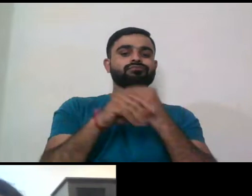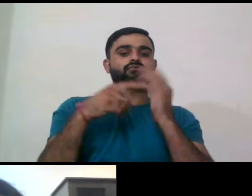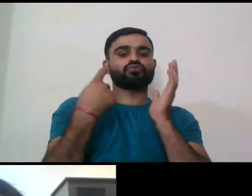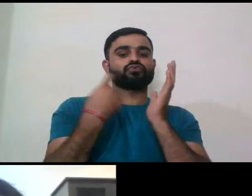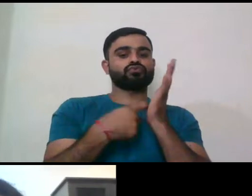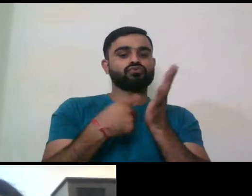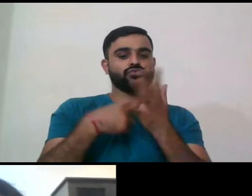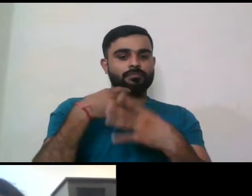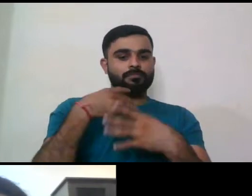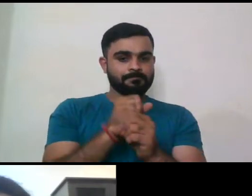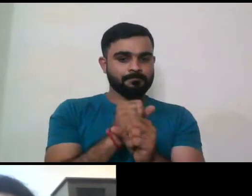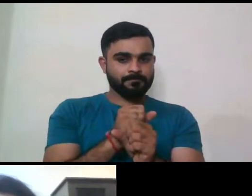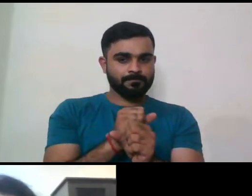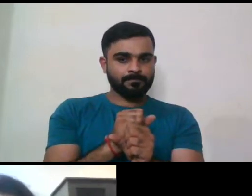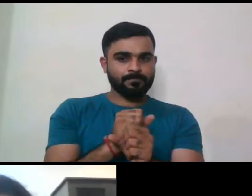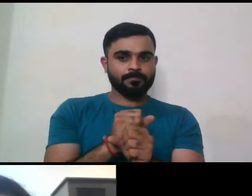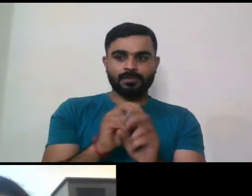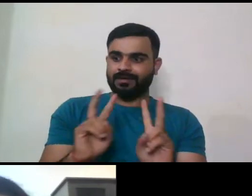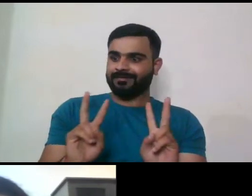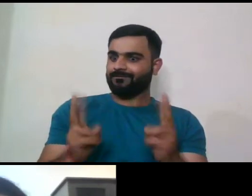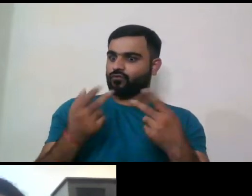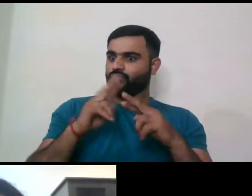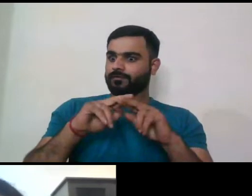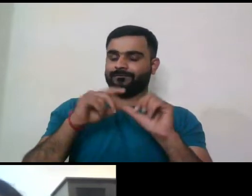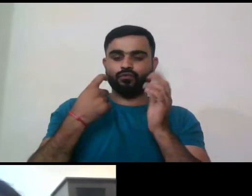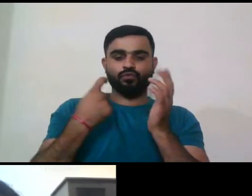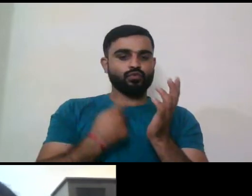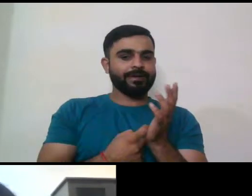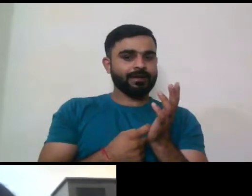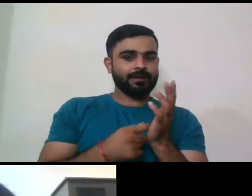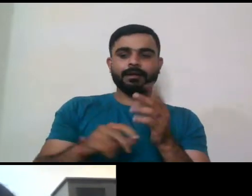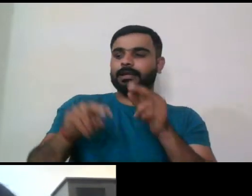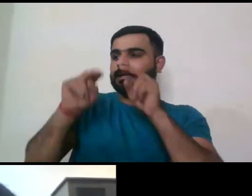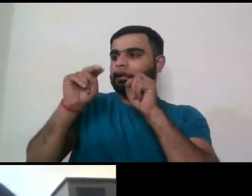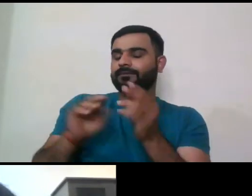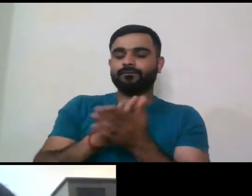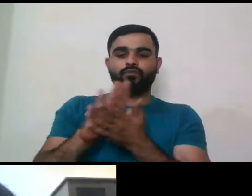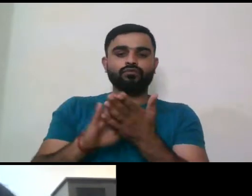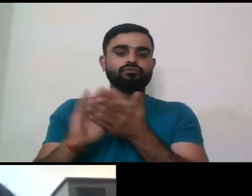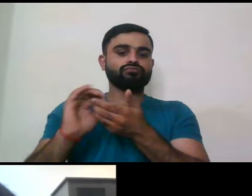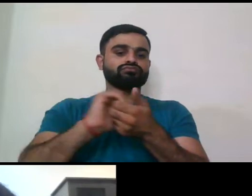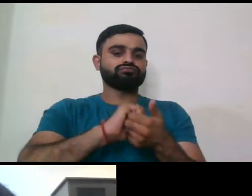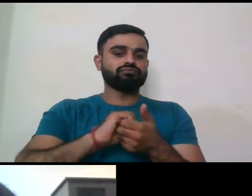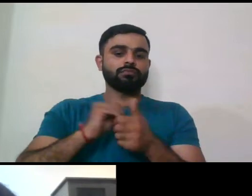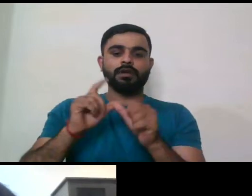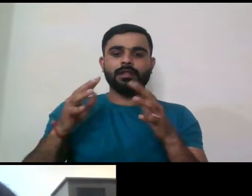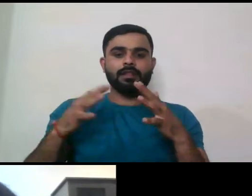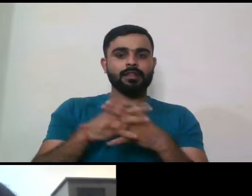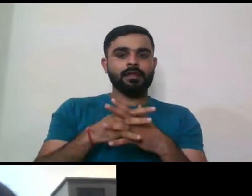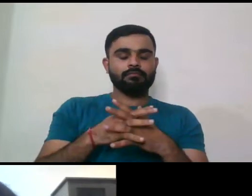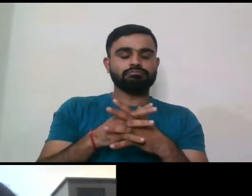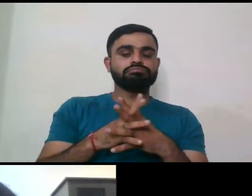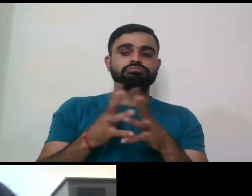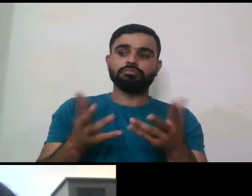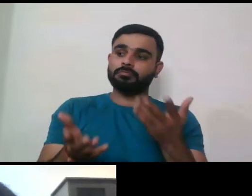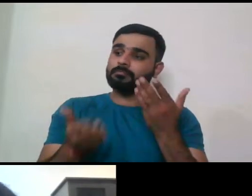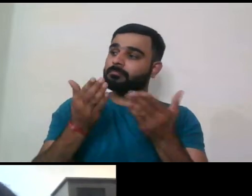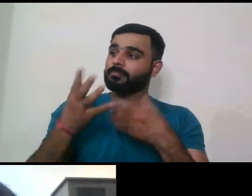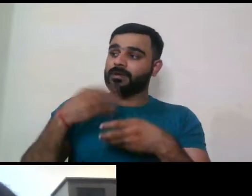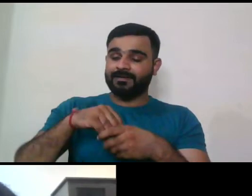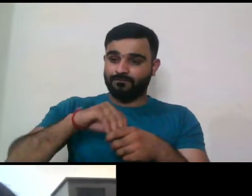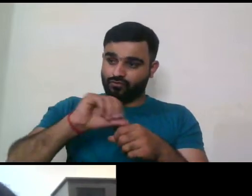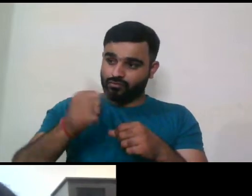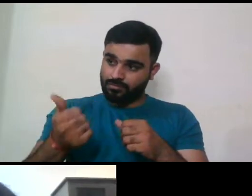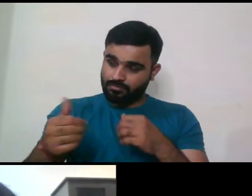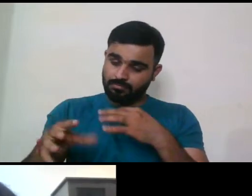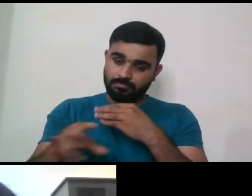which don't have any unique factor that doesn't really even require any engagement with the law, is a bad thing. There be others who will